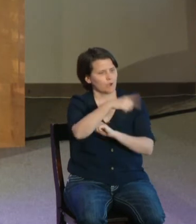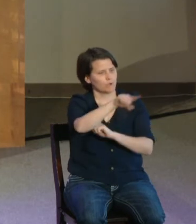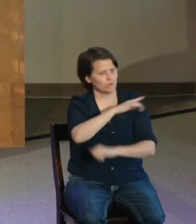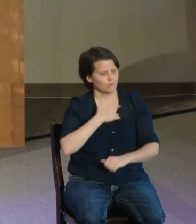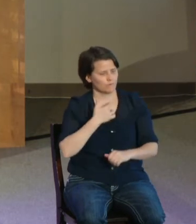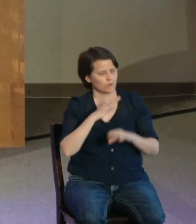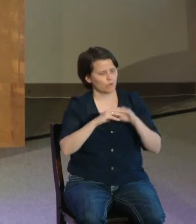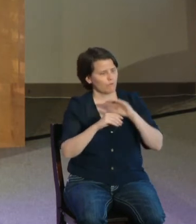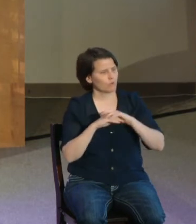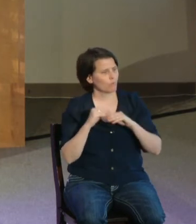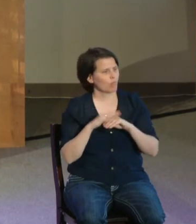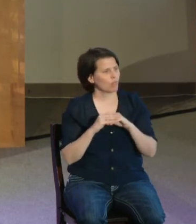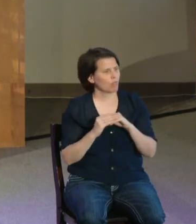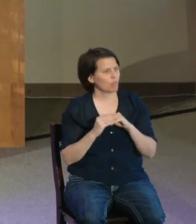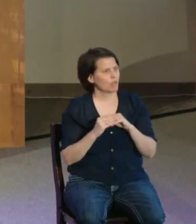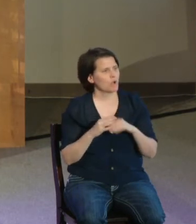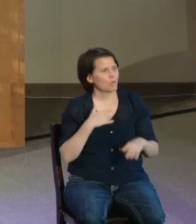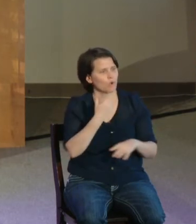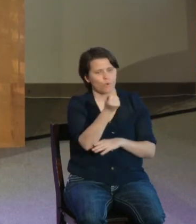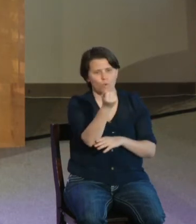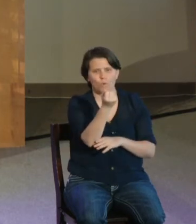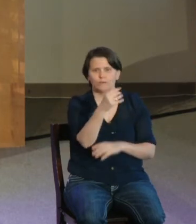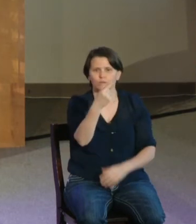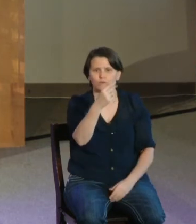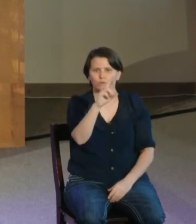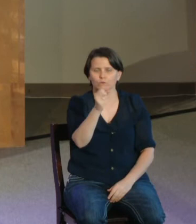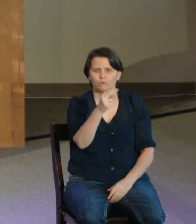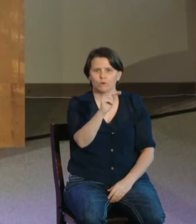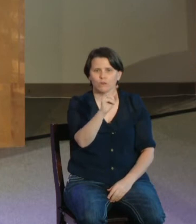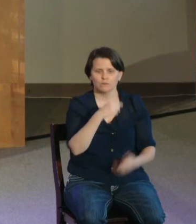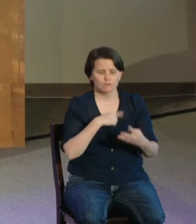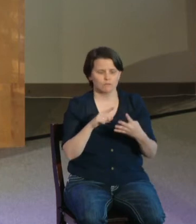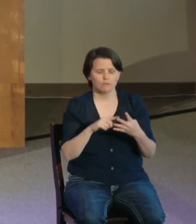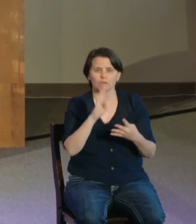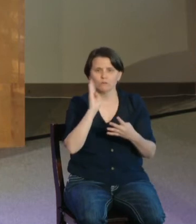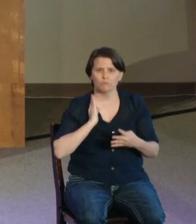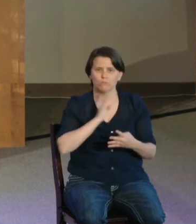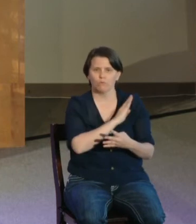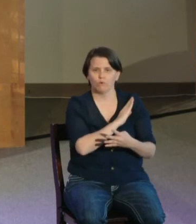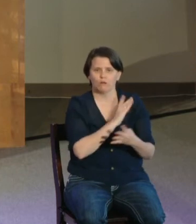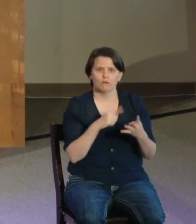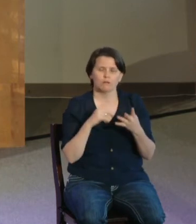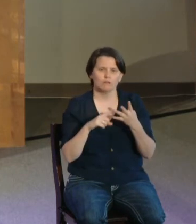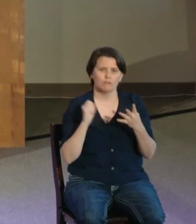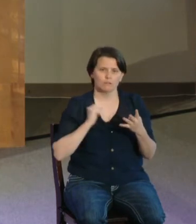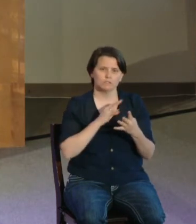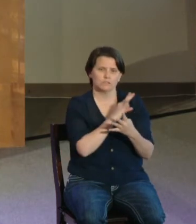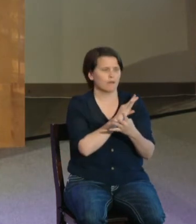the Grandins, the boards of directors, and staff in our energy of